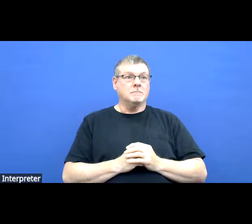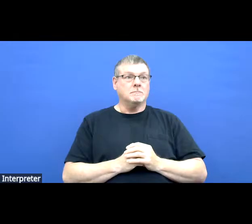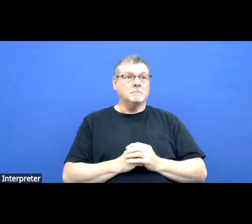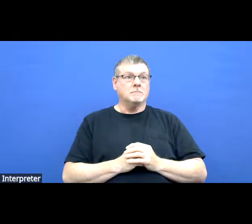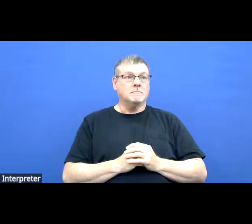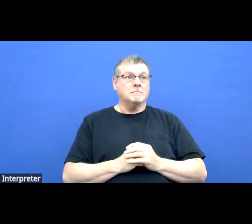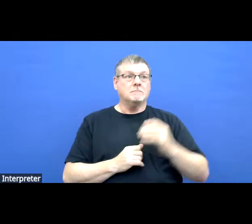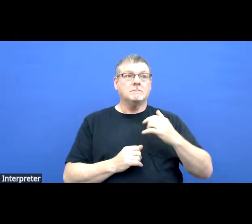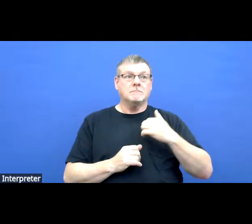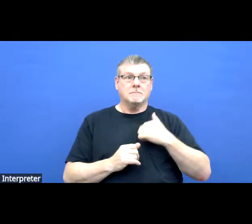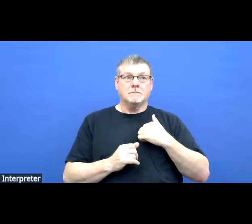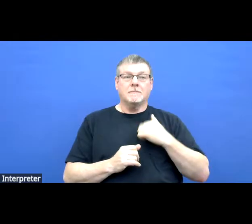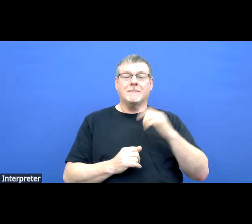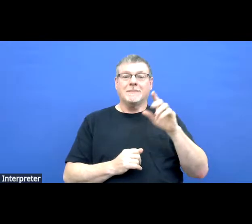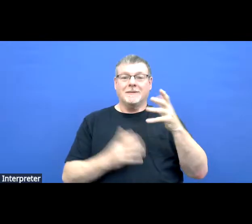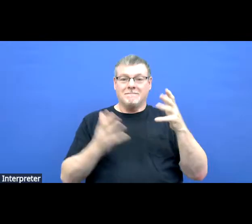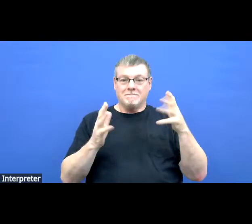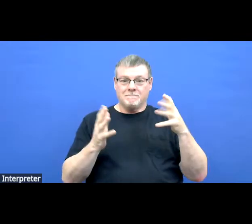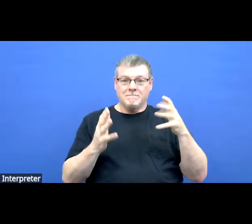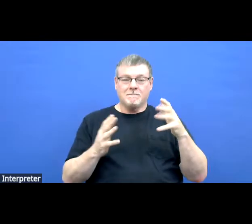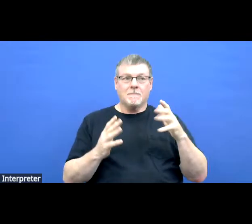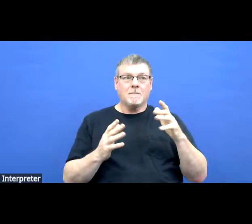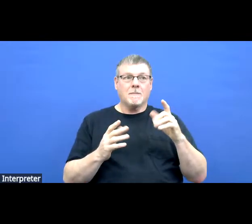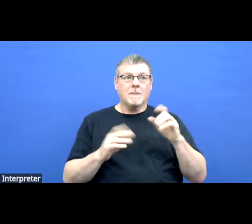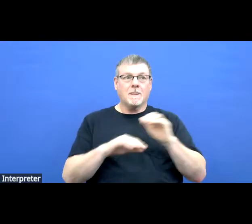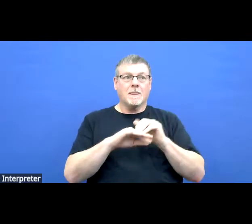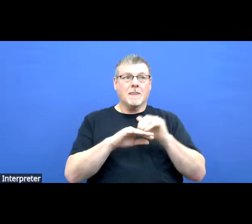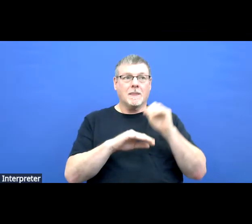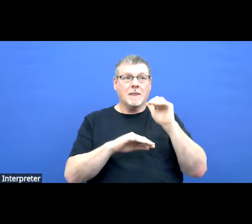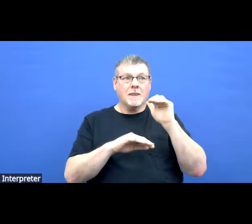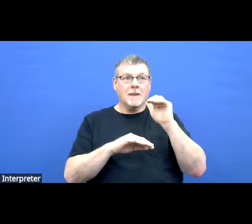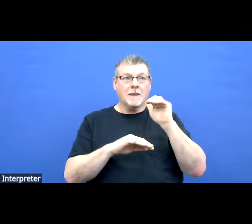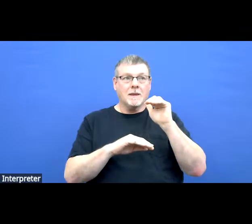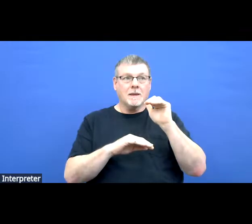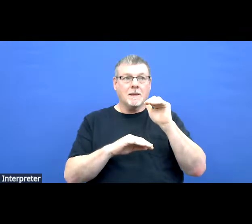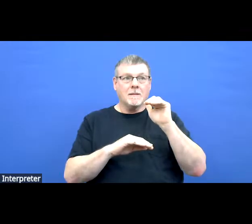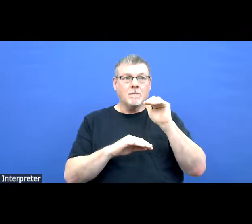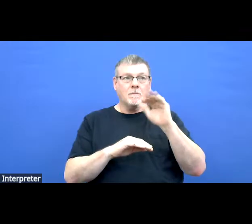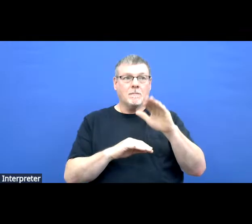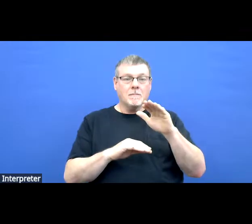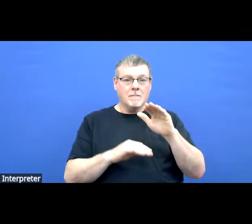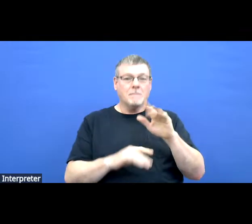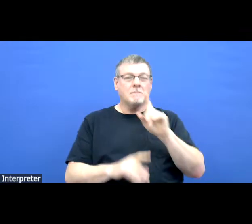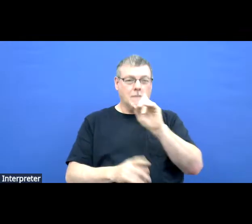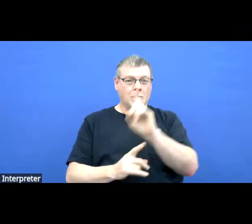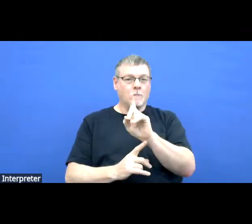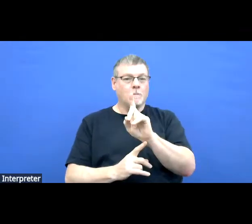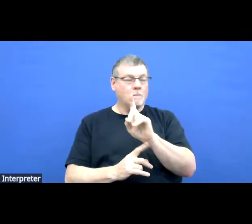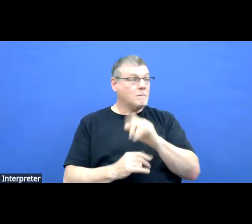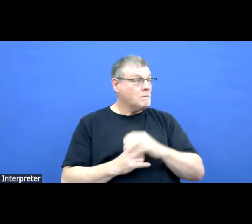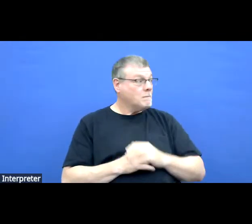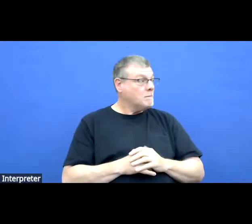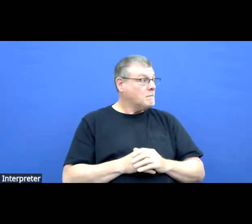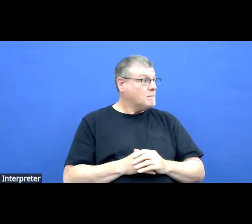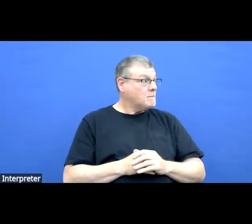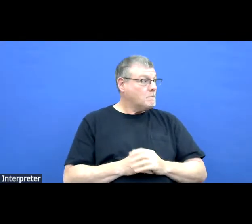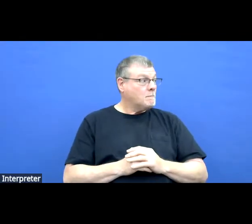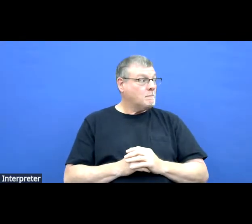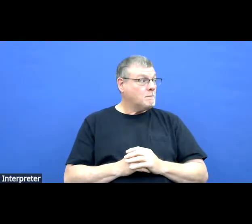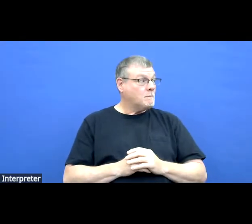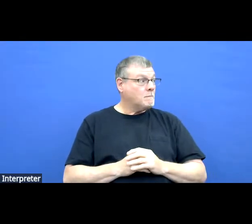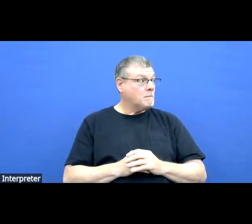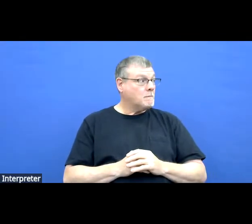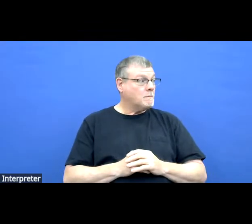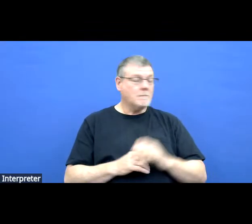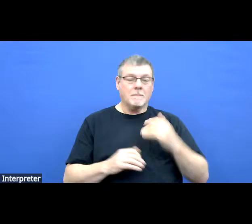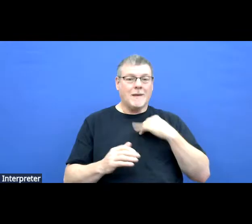I gave a lot of, I sent a lot of stuff. Yeah, hang on one second. Yep. Yeah, I just